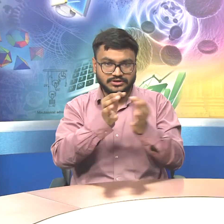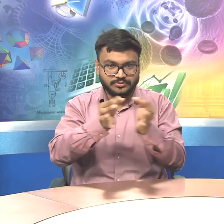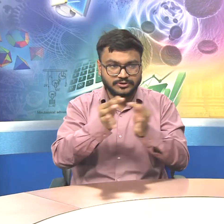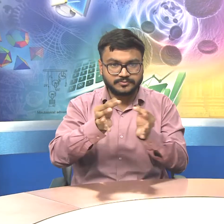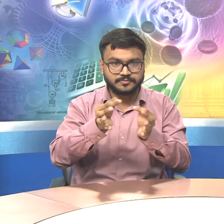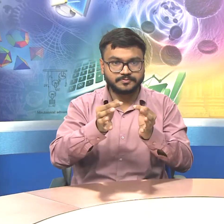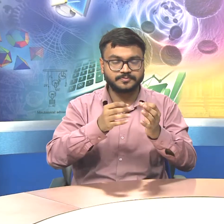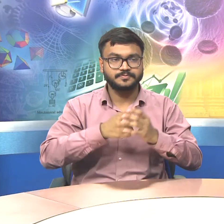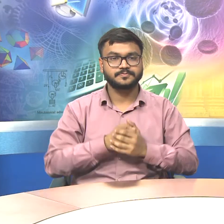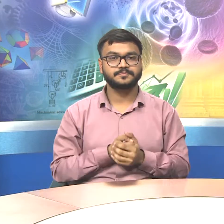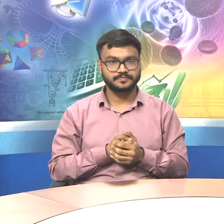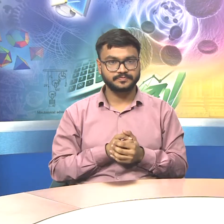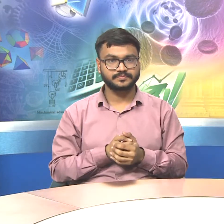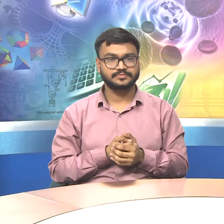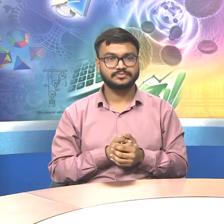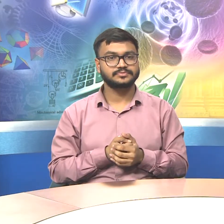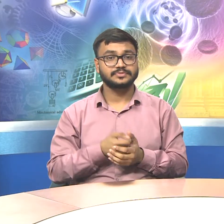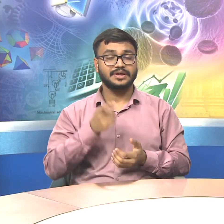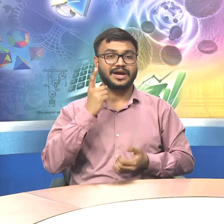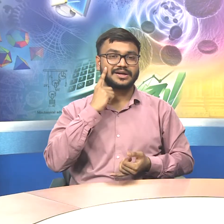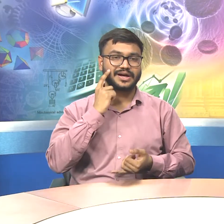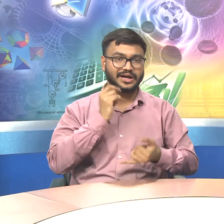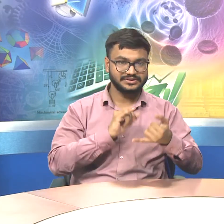Fourth is negative sentences.